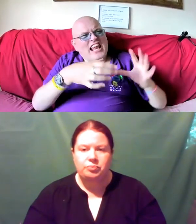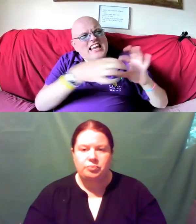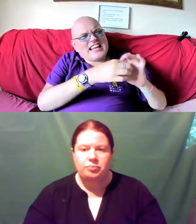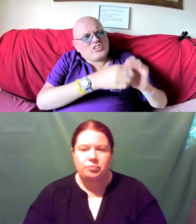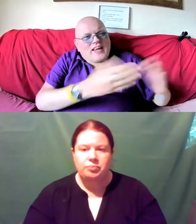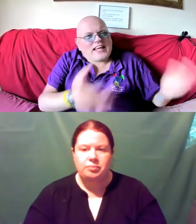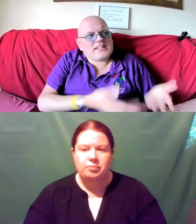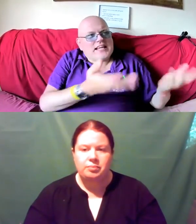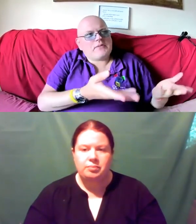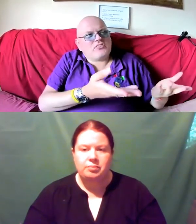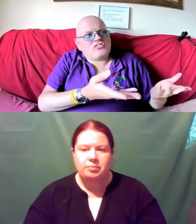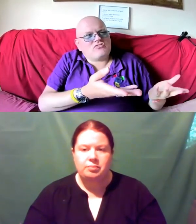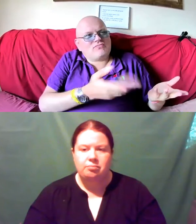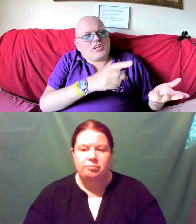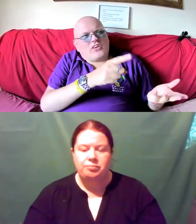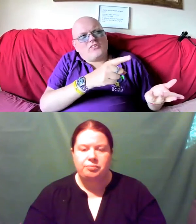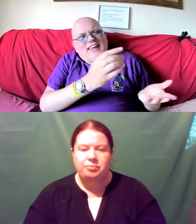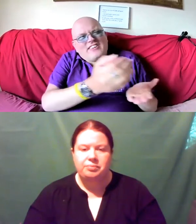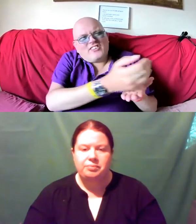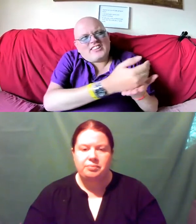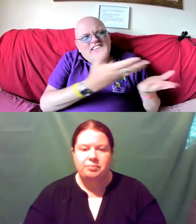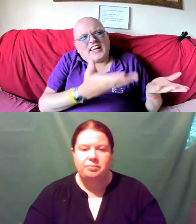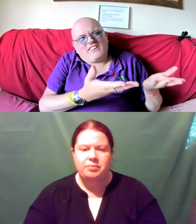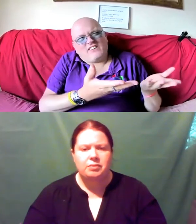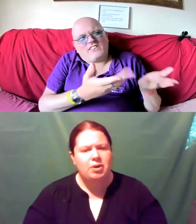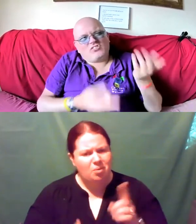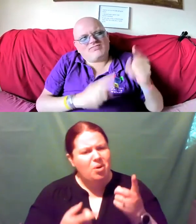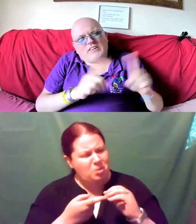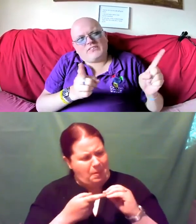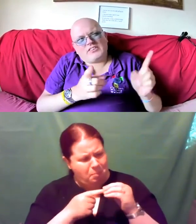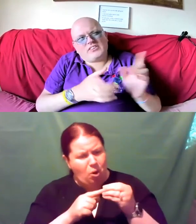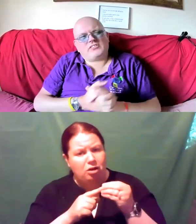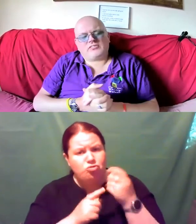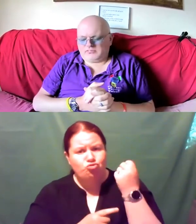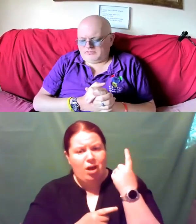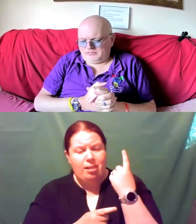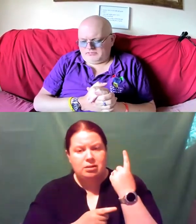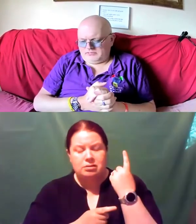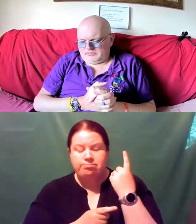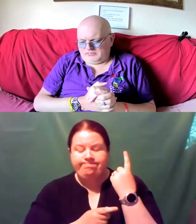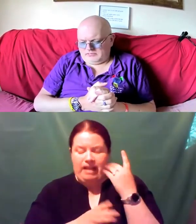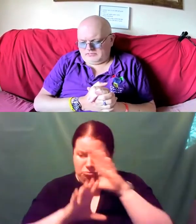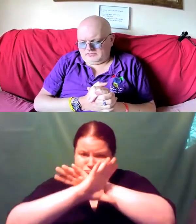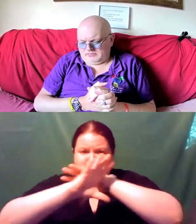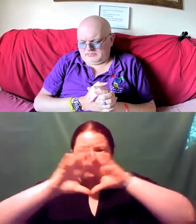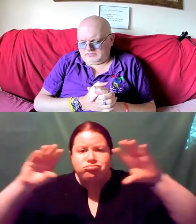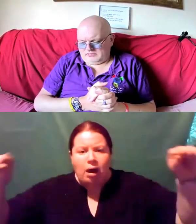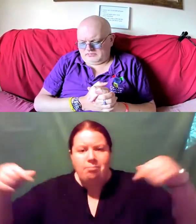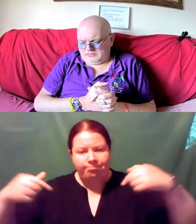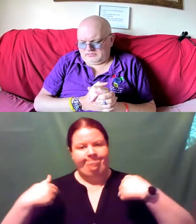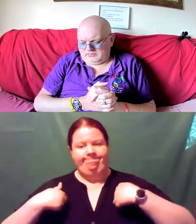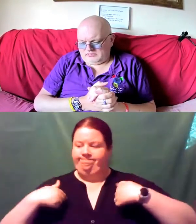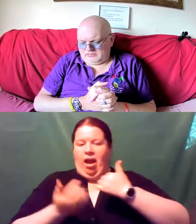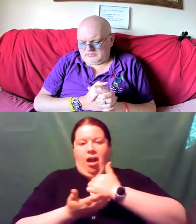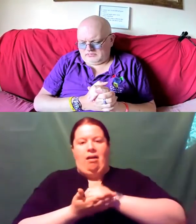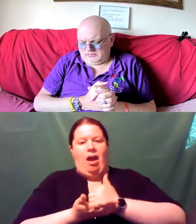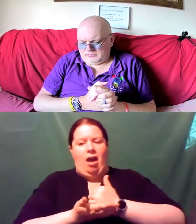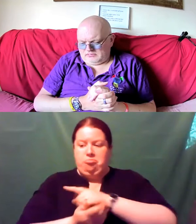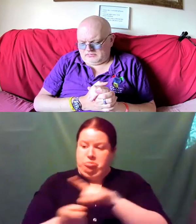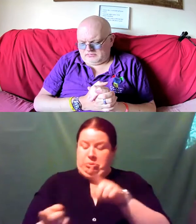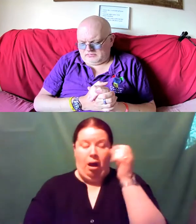safe. Yeah. You know. Was there a point where you kind of came out, I guess, to your family, and they became